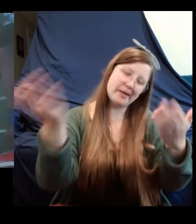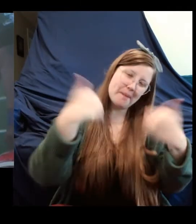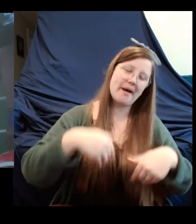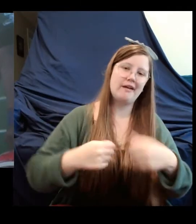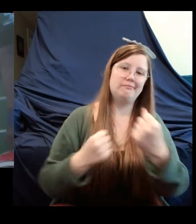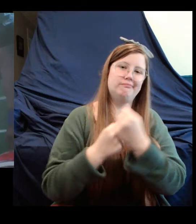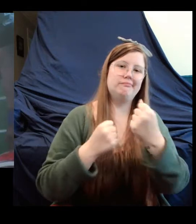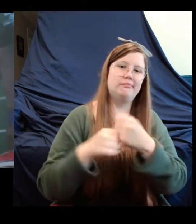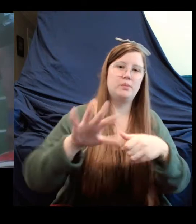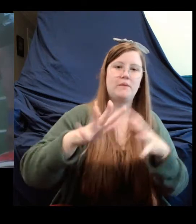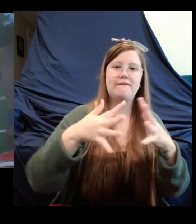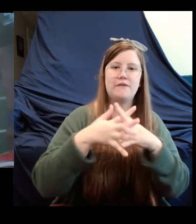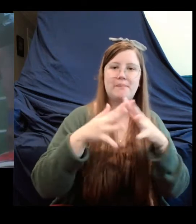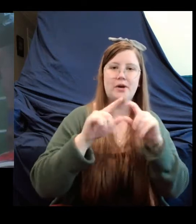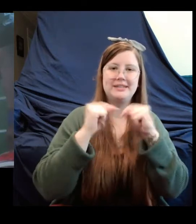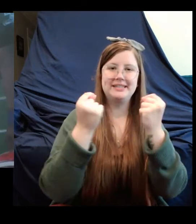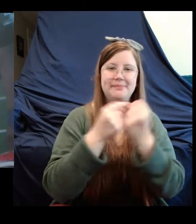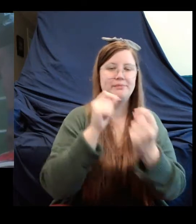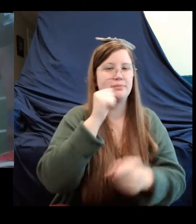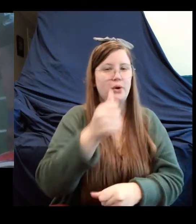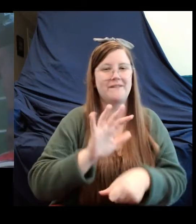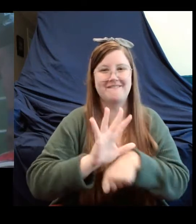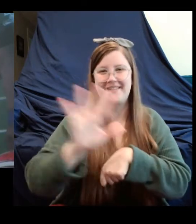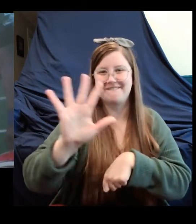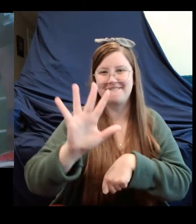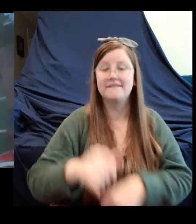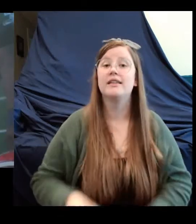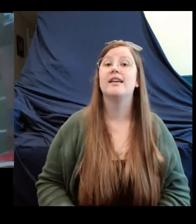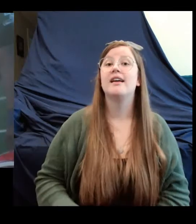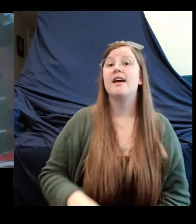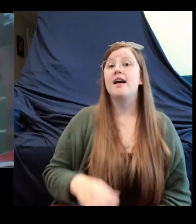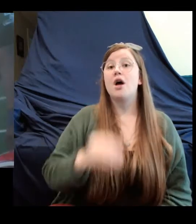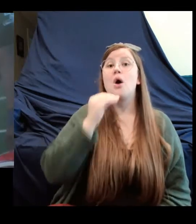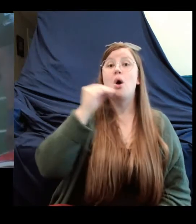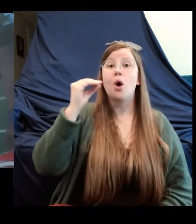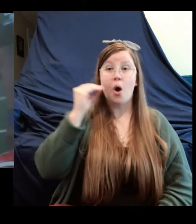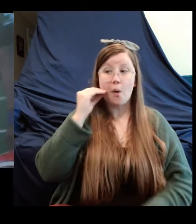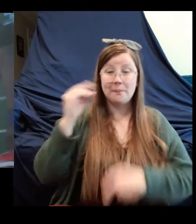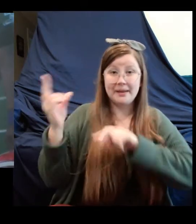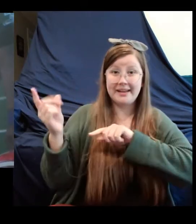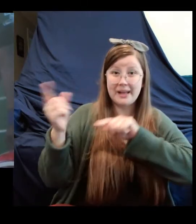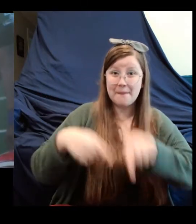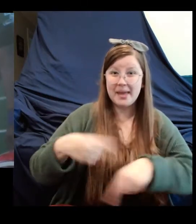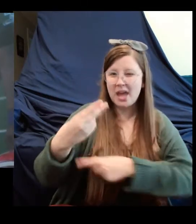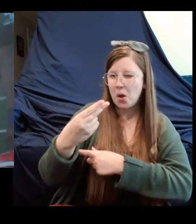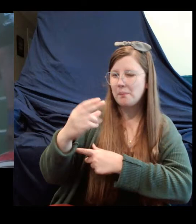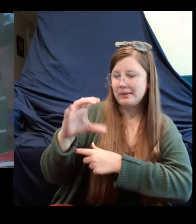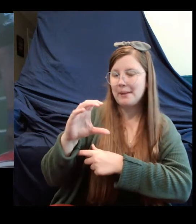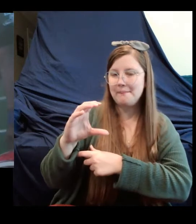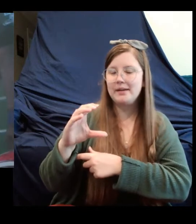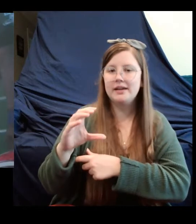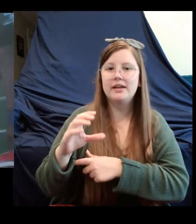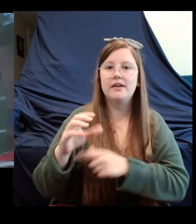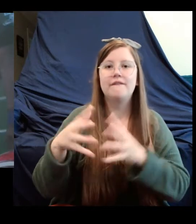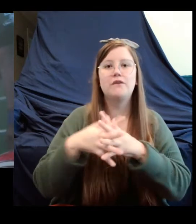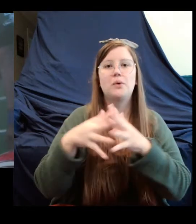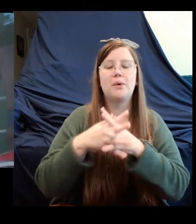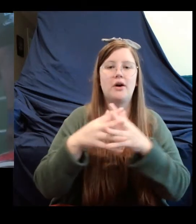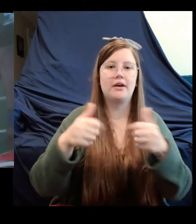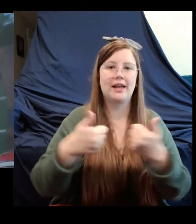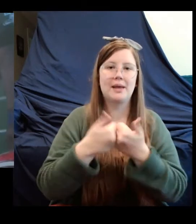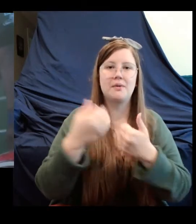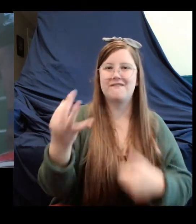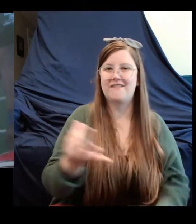team tomorrow at 5 o'clock. Our homecoming football game is Friday, October 22nd. It's a 5 o'clock